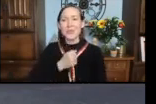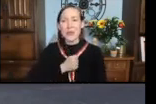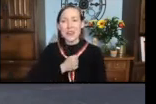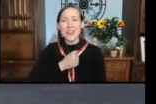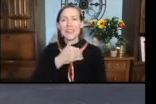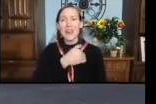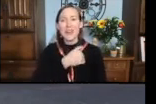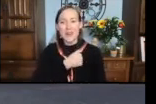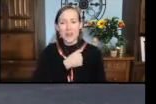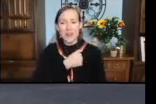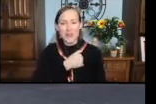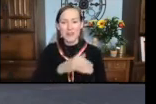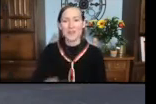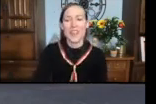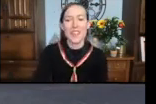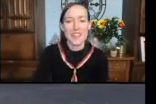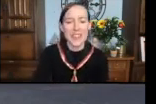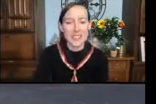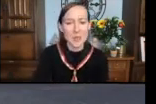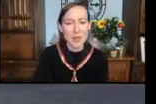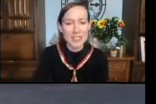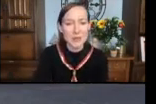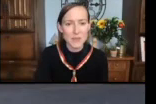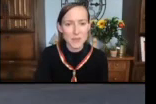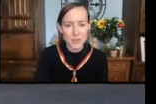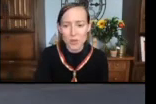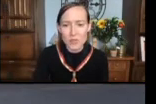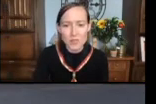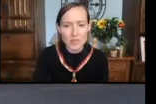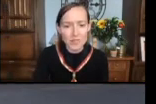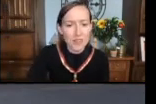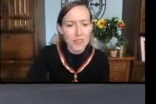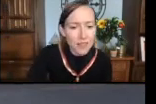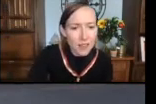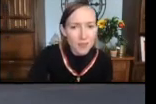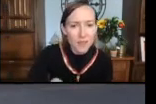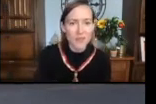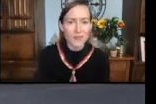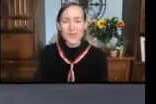into my heart. And then the next part, oops.